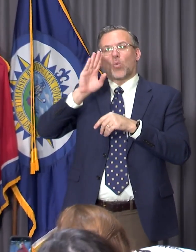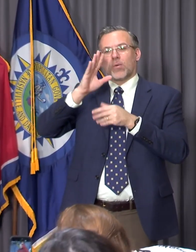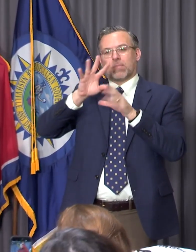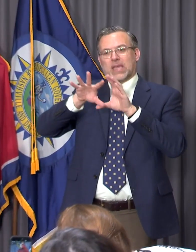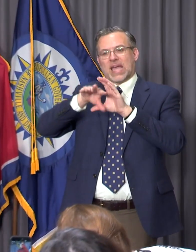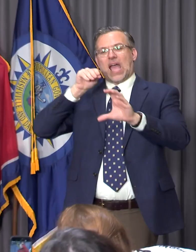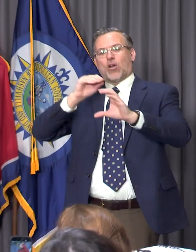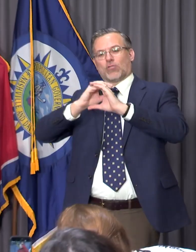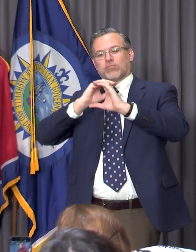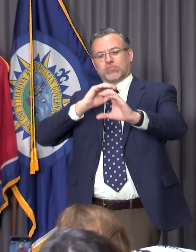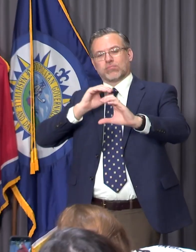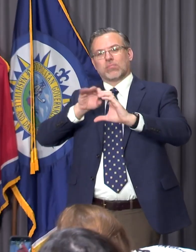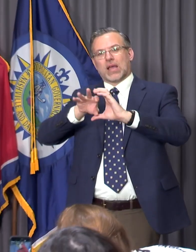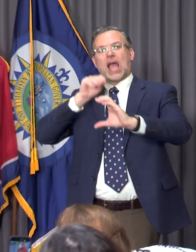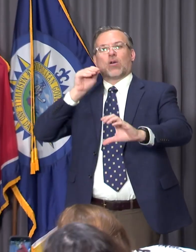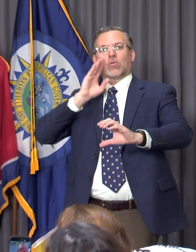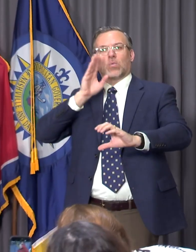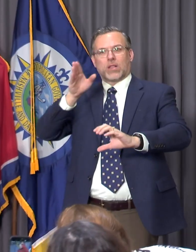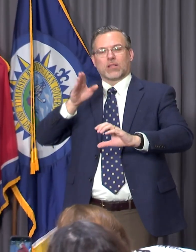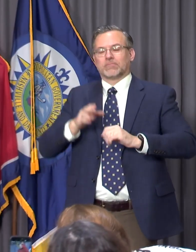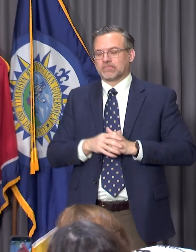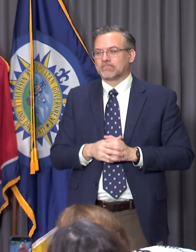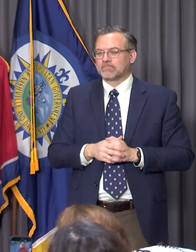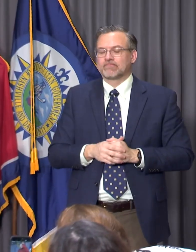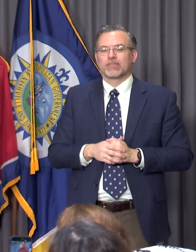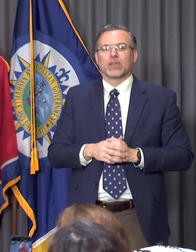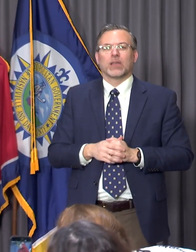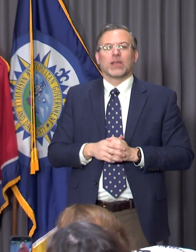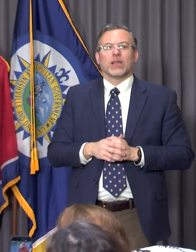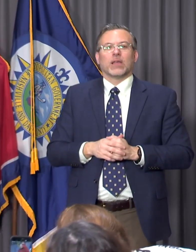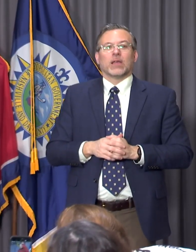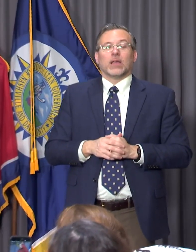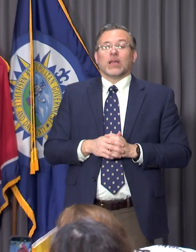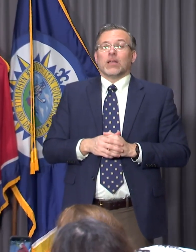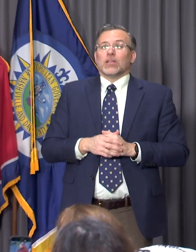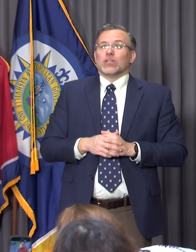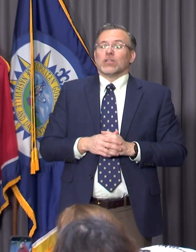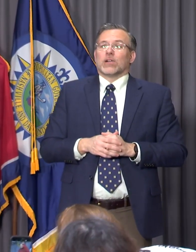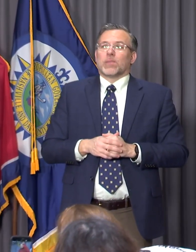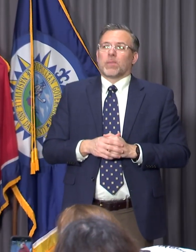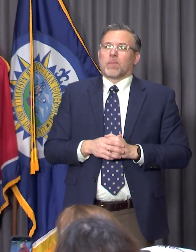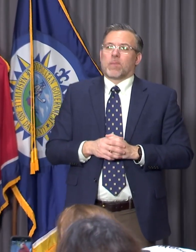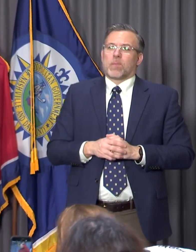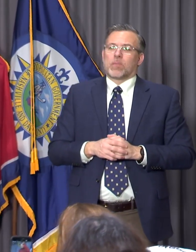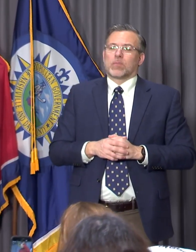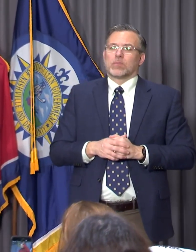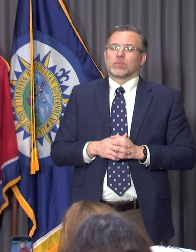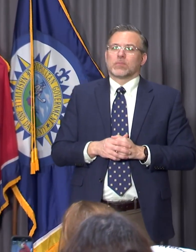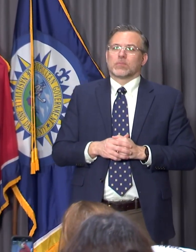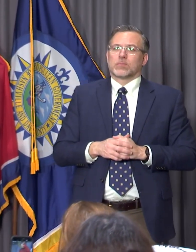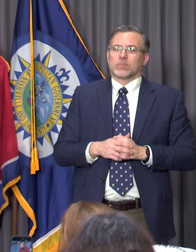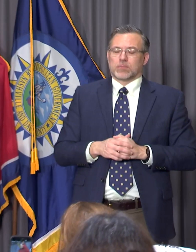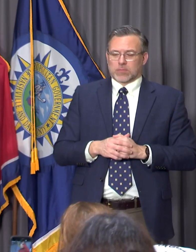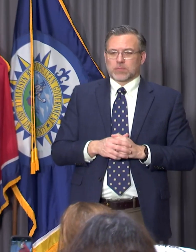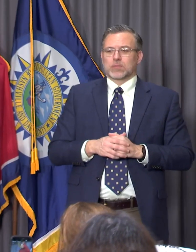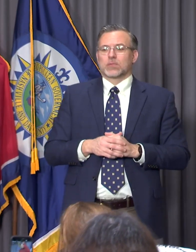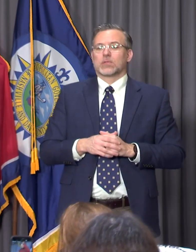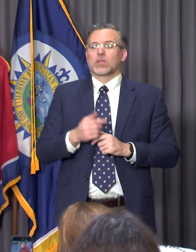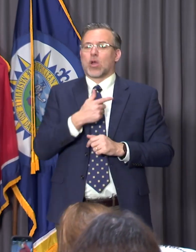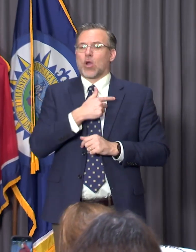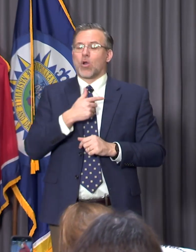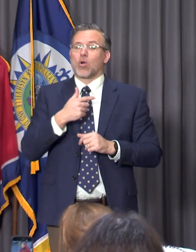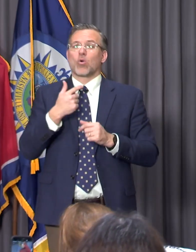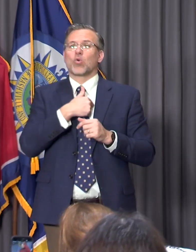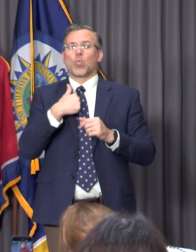more air in your plumbing. Just to kind of give you an idea of what we've done in the field, besides the main break activity,